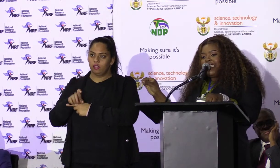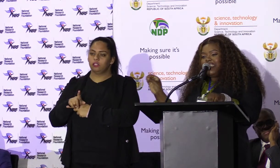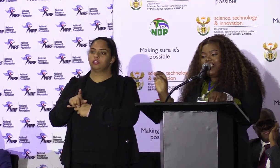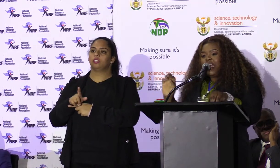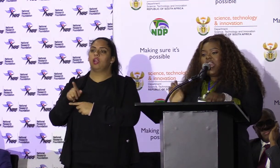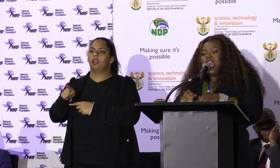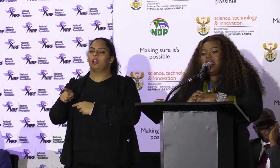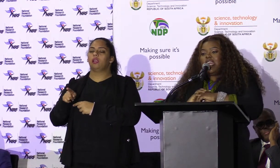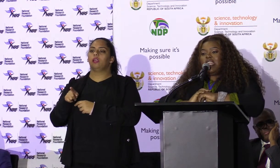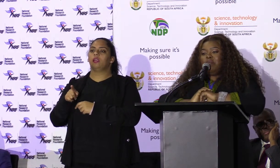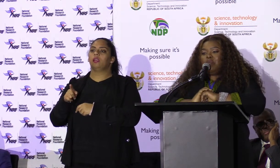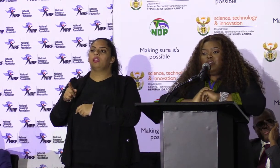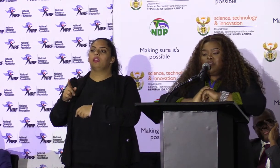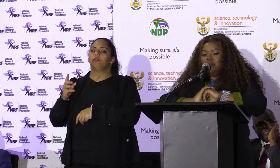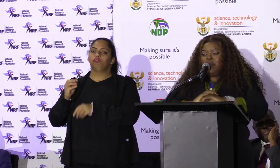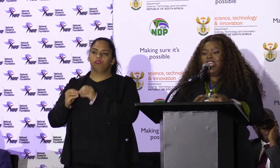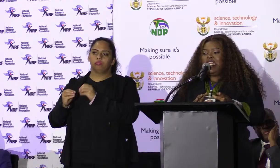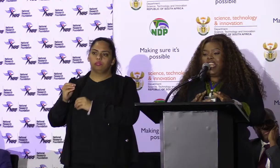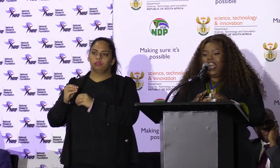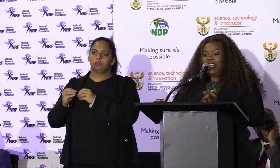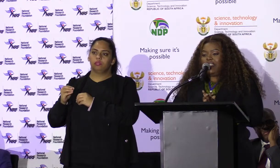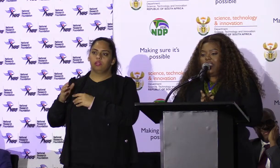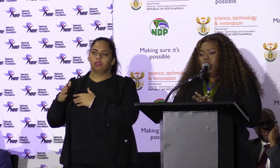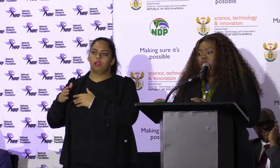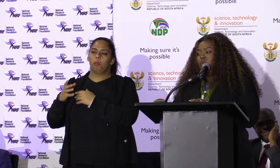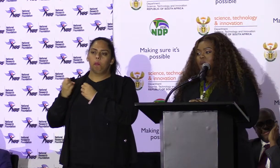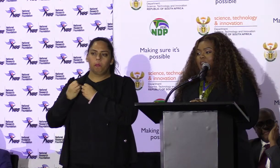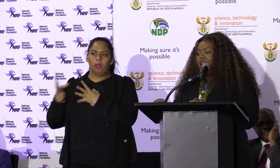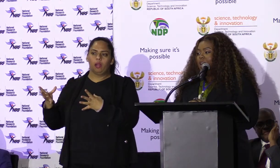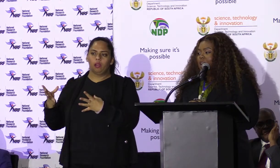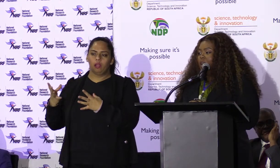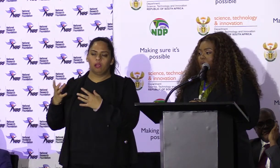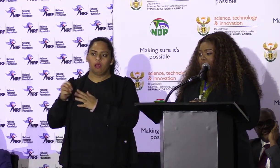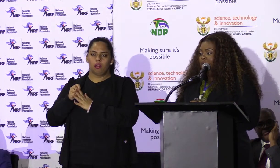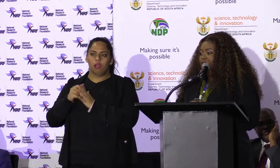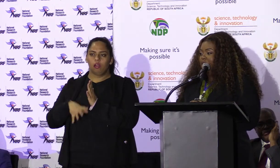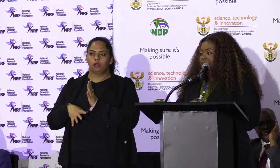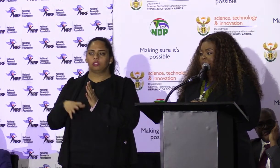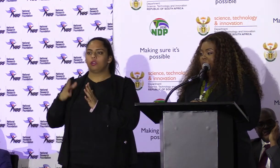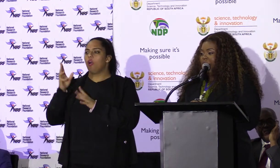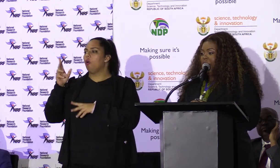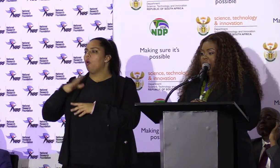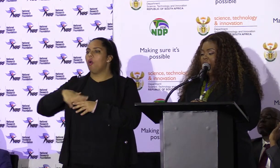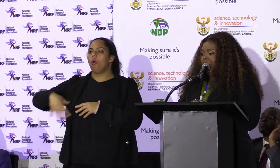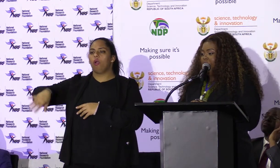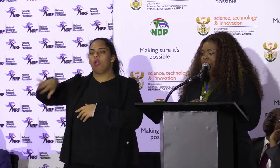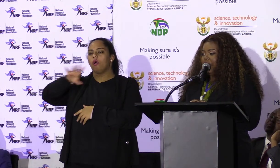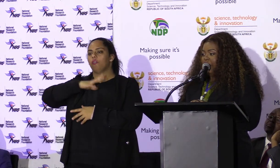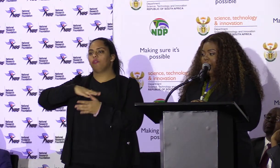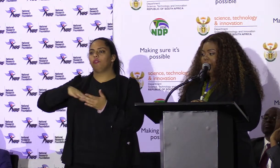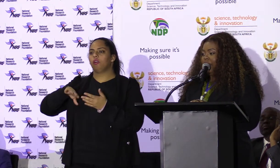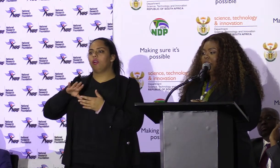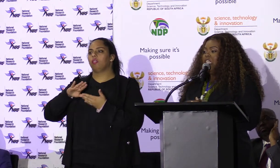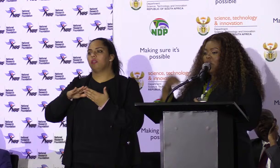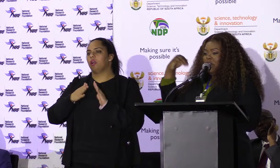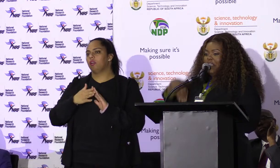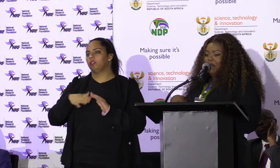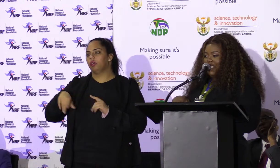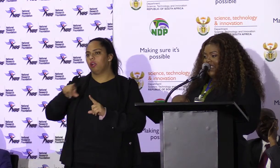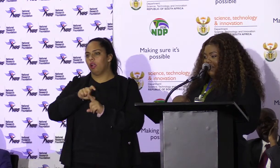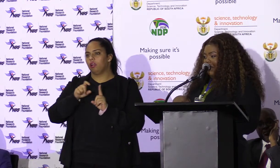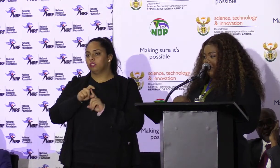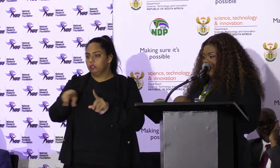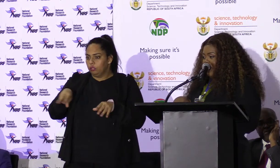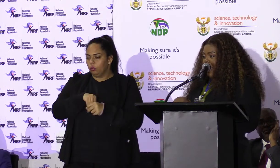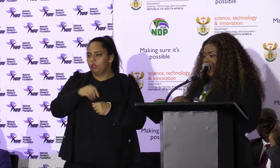by villages. And then he produced many learners who are all over the country and the world,